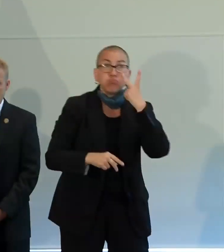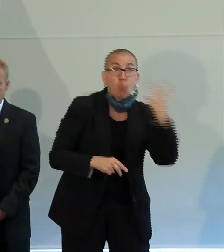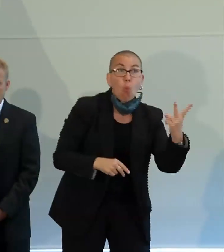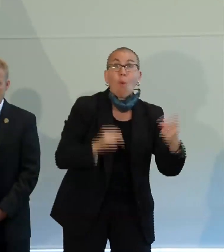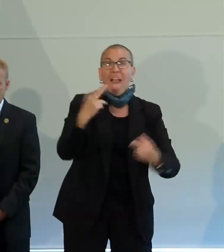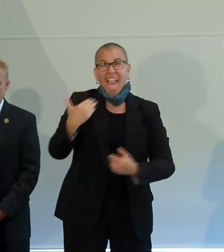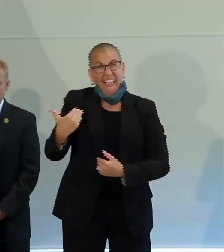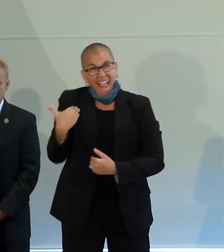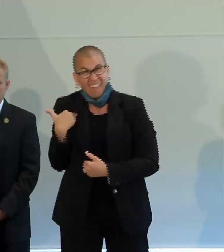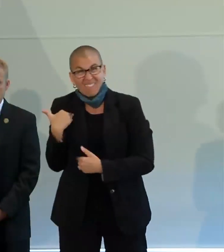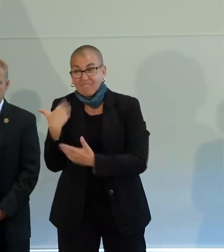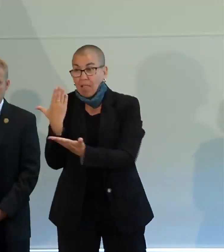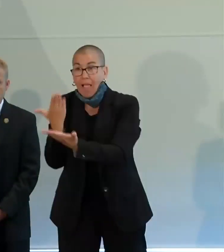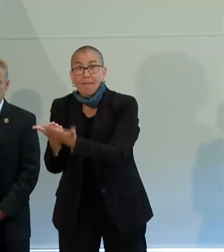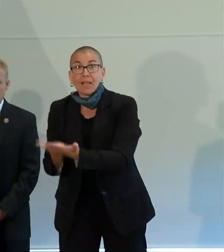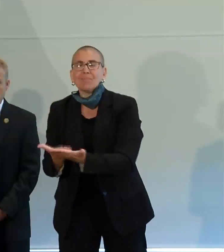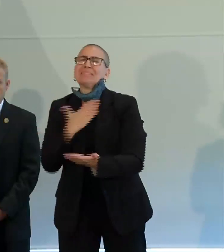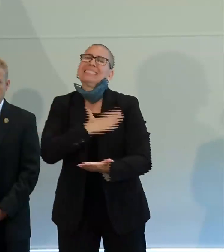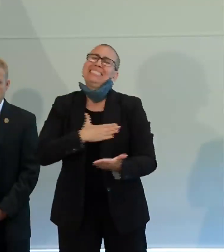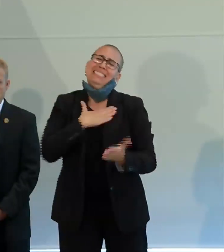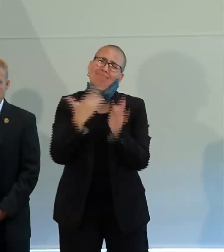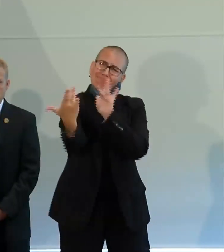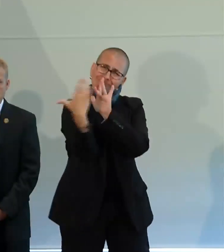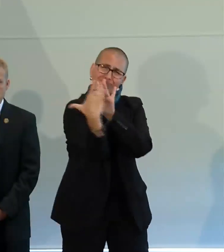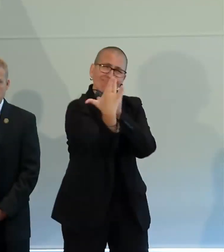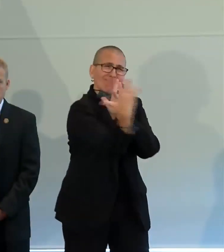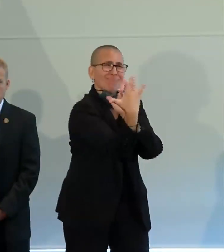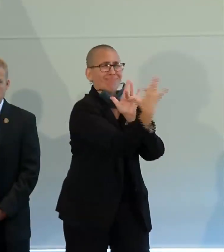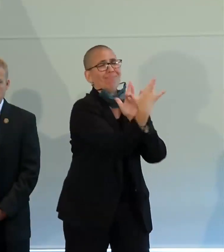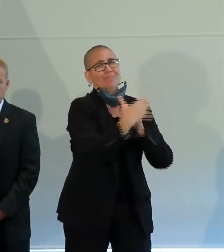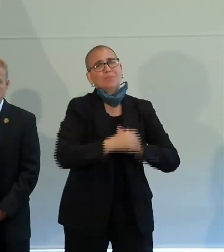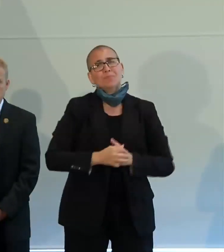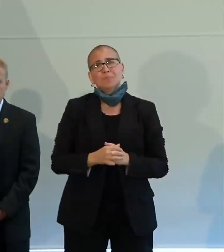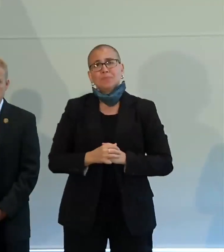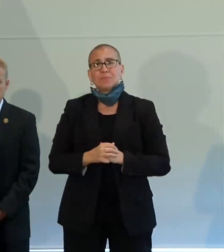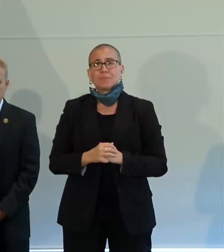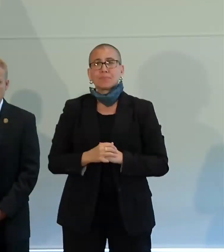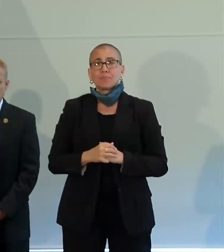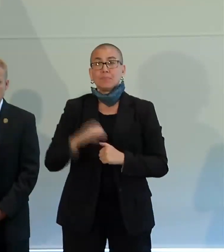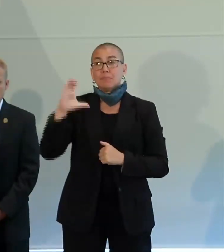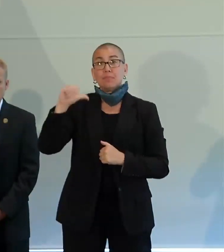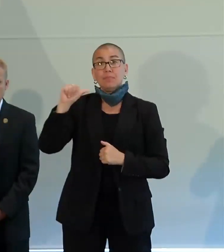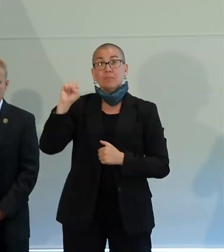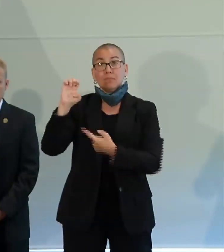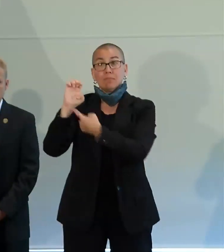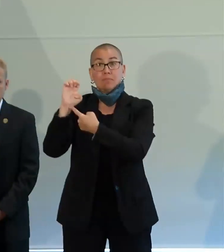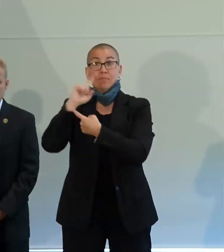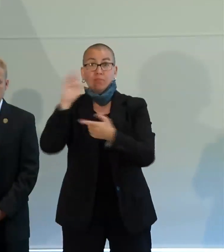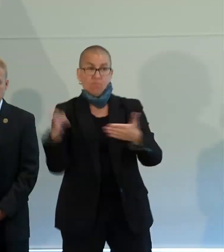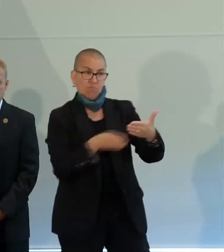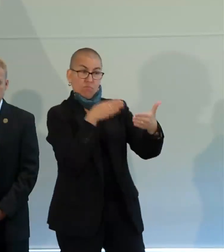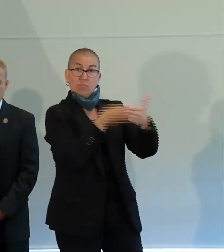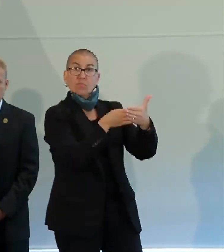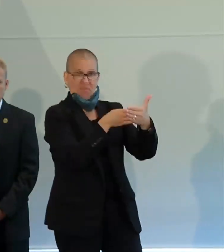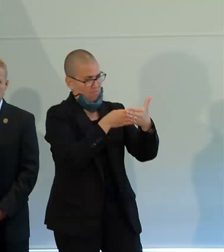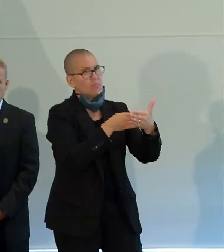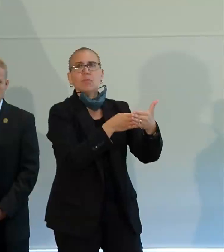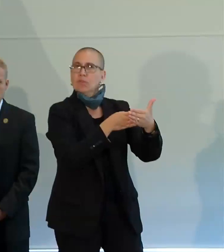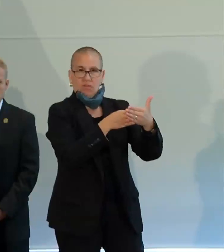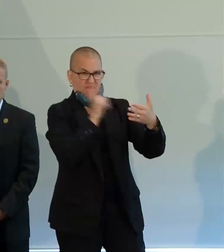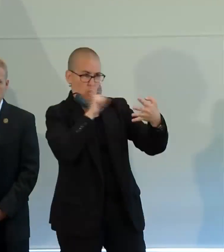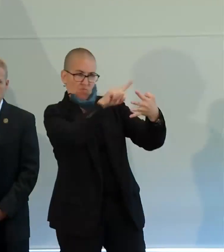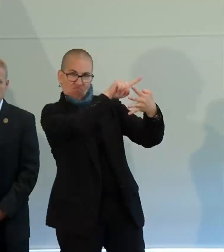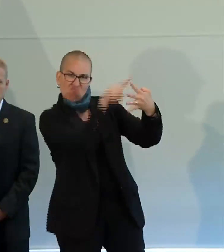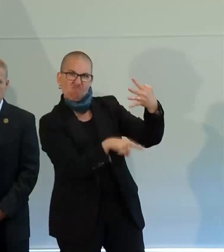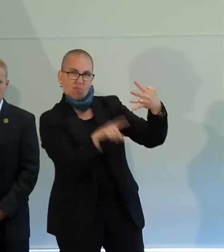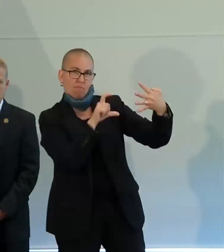the investigation. As we develop the case for prosecution, which will also not be able, we